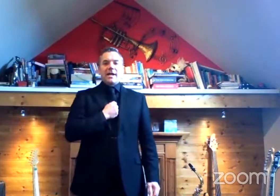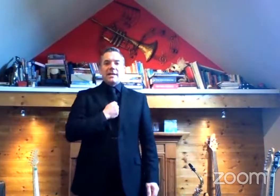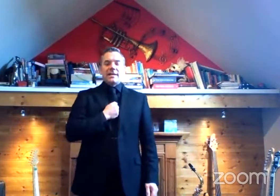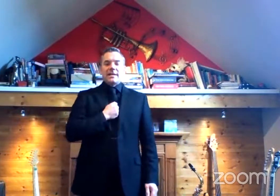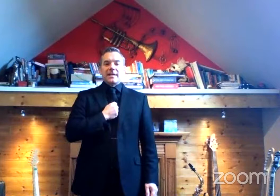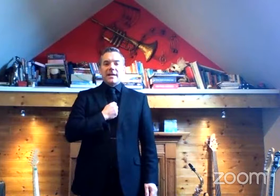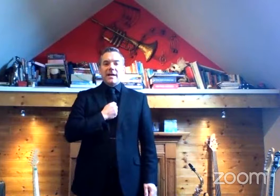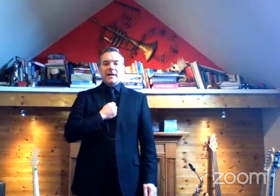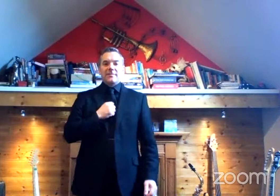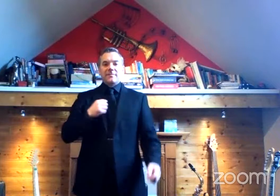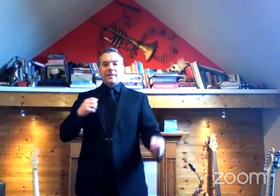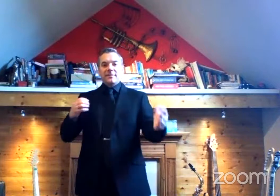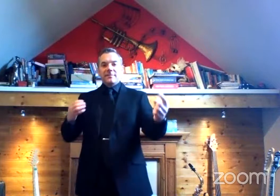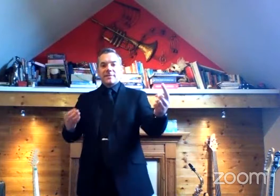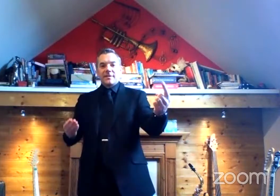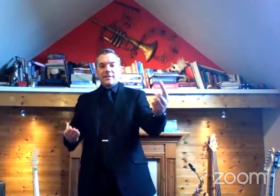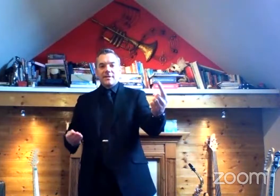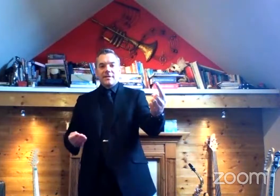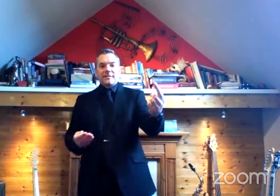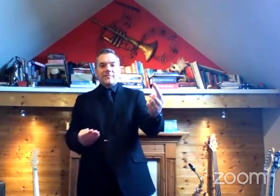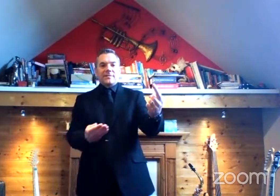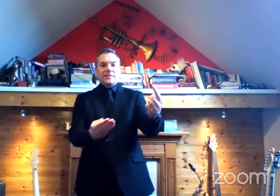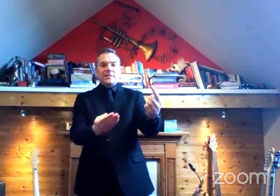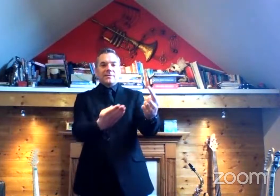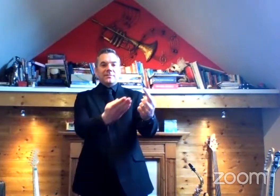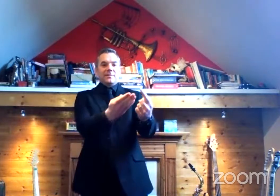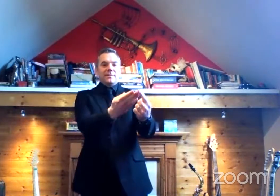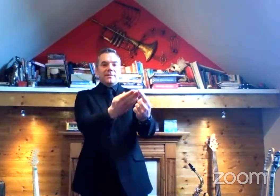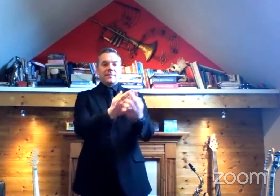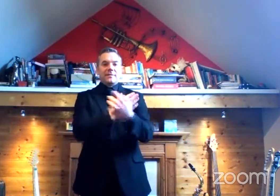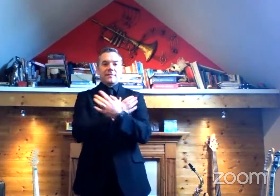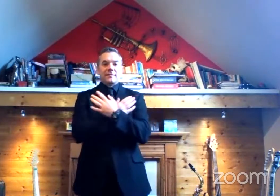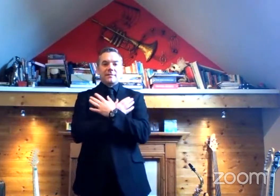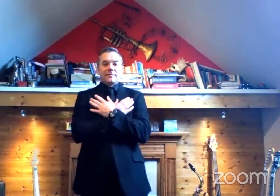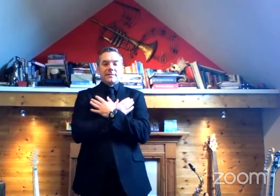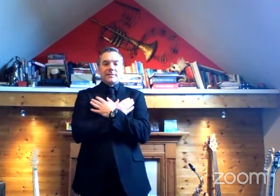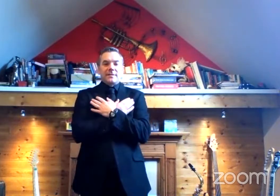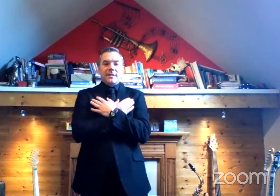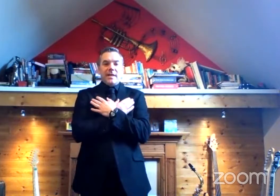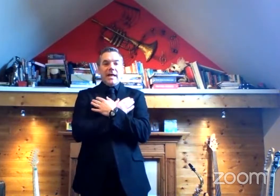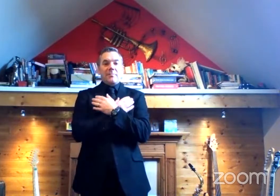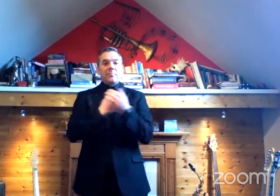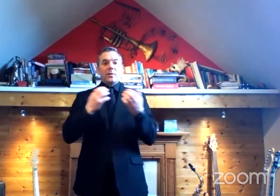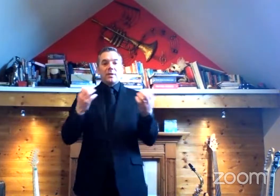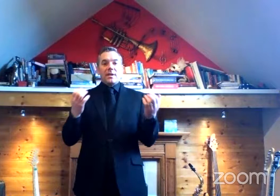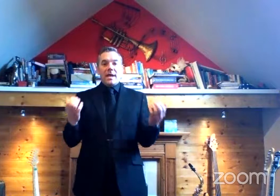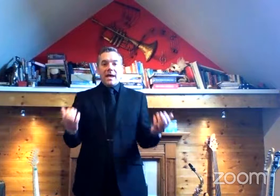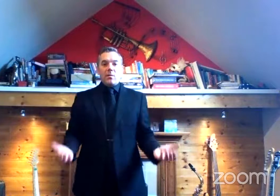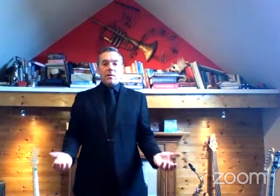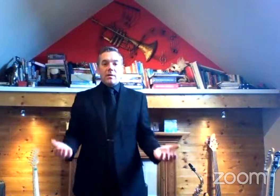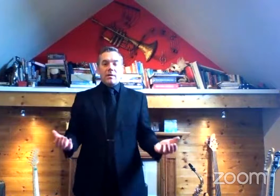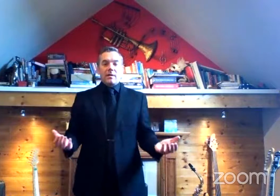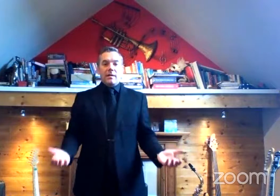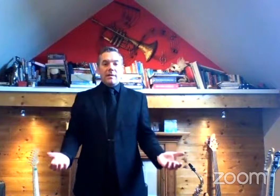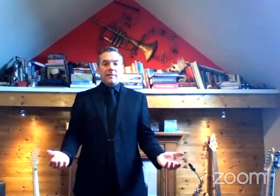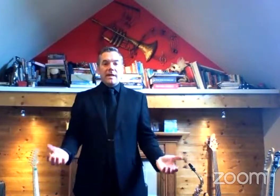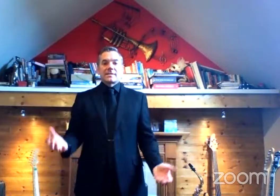I have lived for love, But now, that's